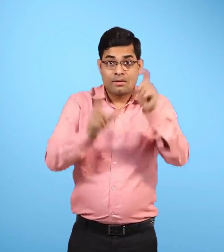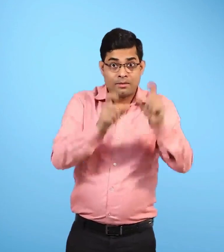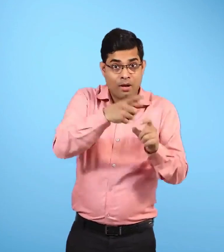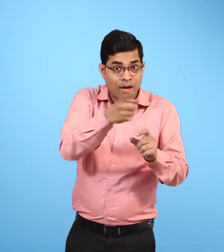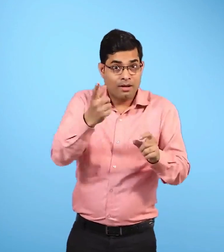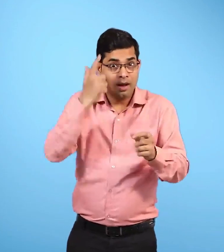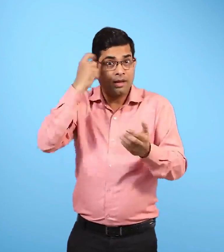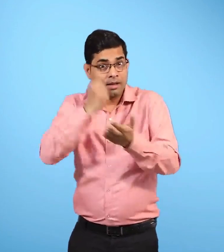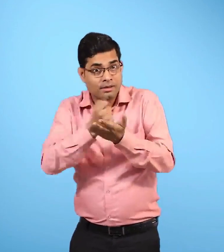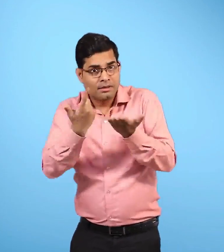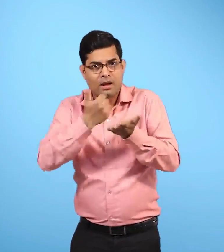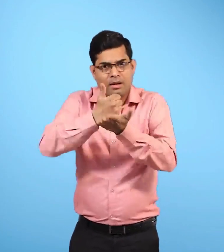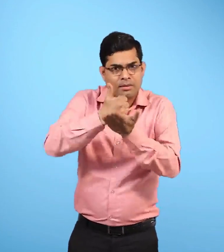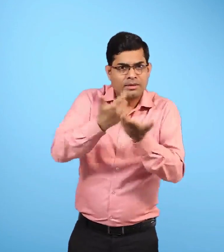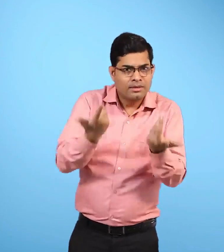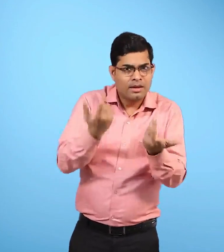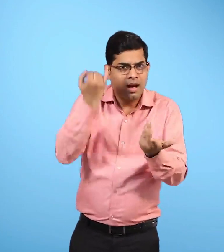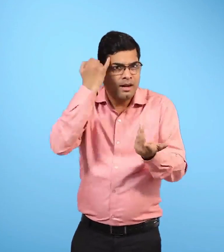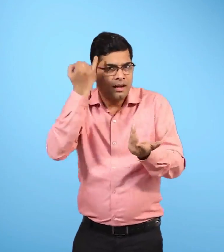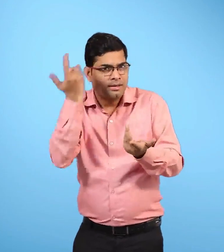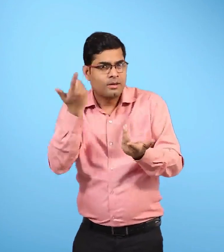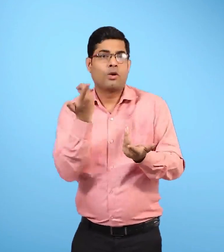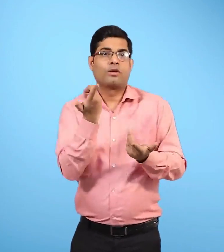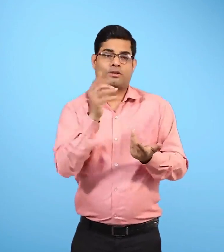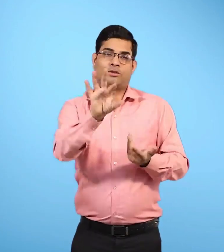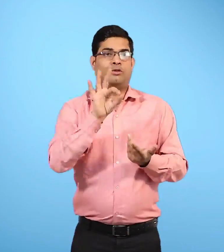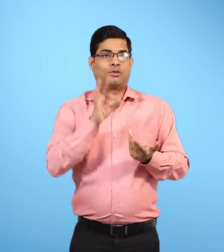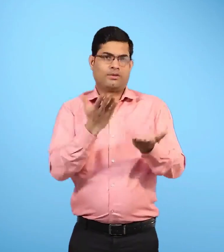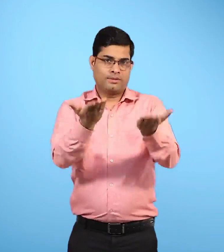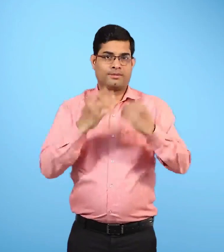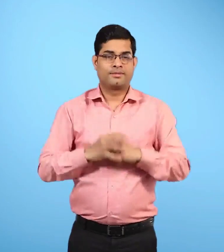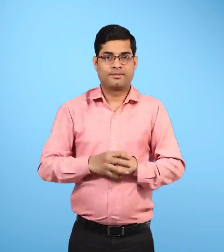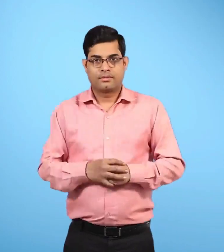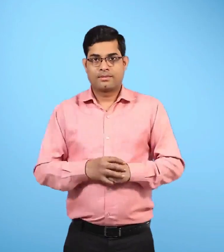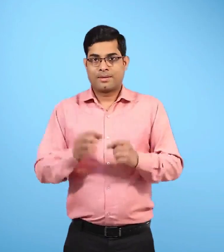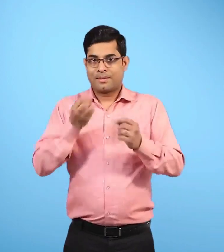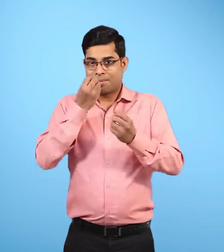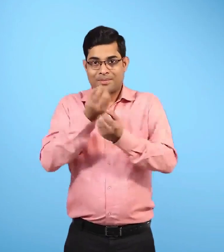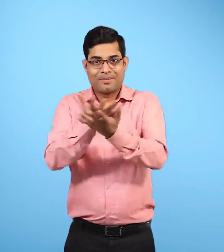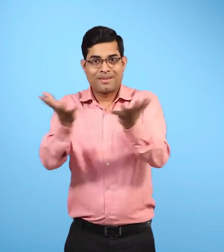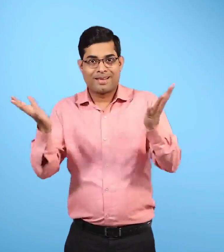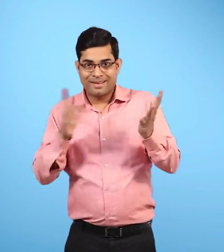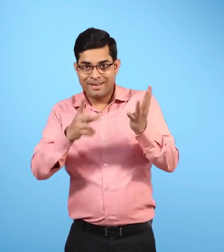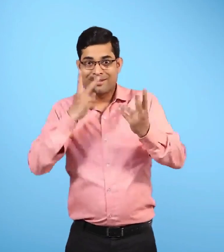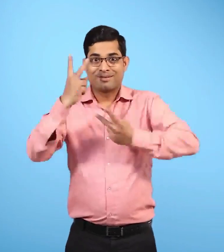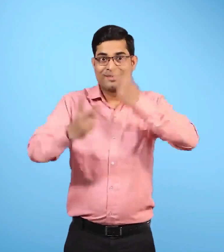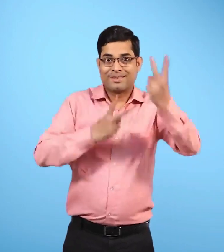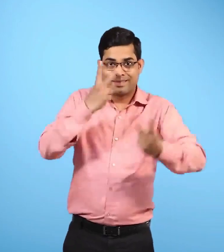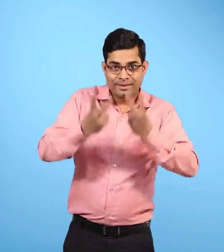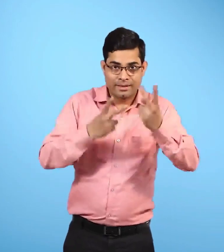Everyone helps to decide which ideas are the best. Note the points you might discuss before planning